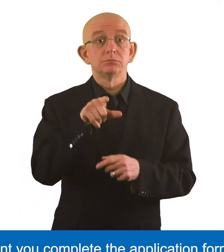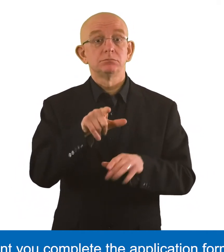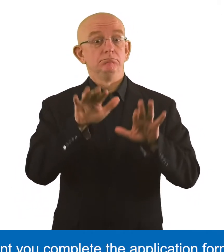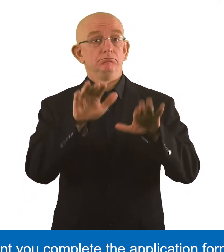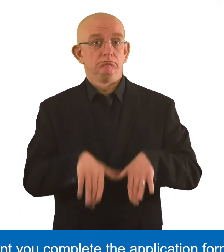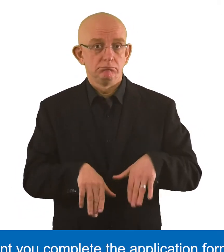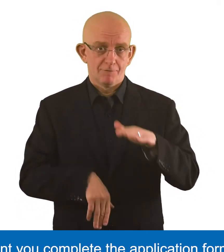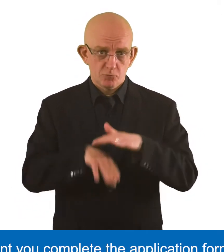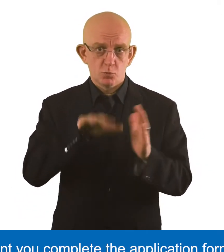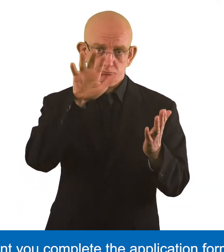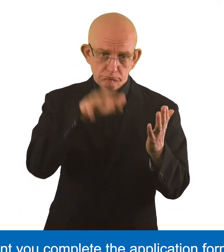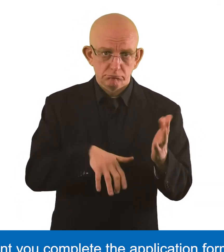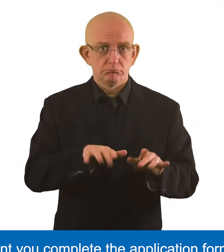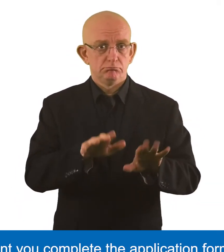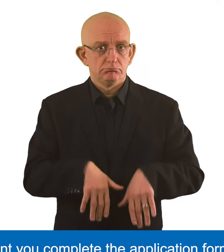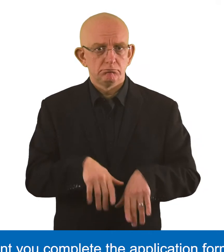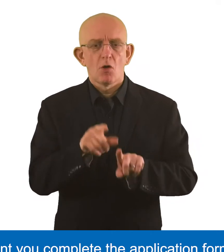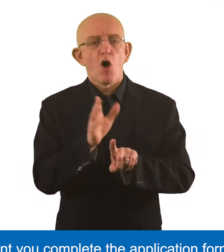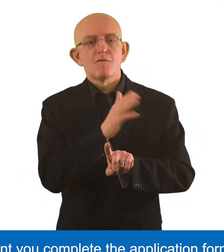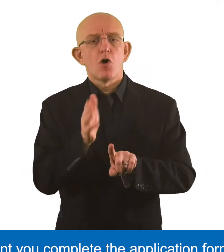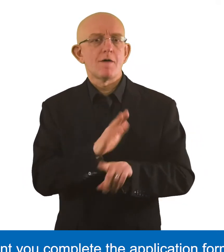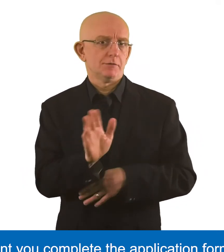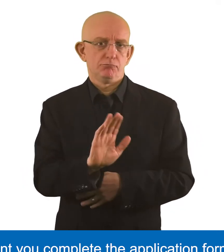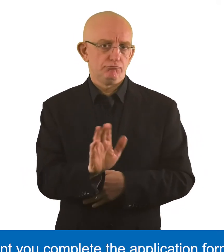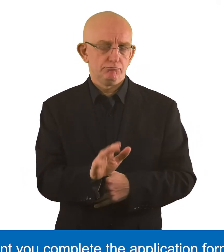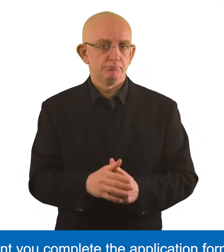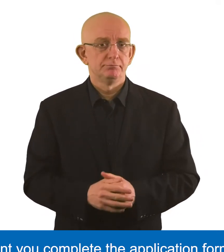It is important you complete the application form in full.